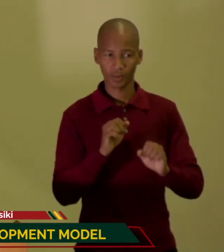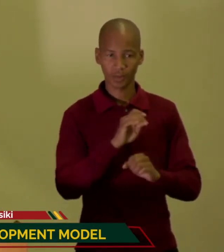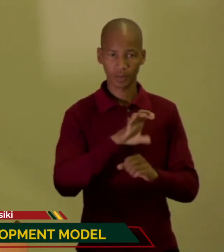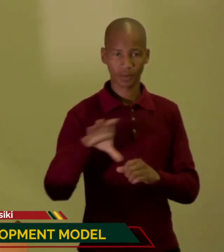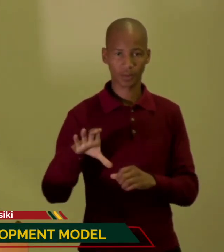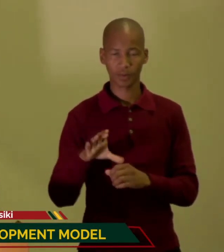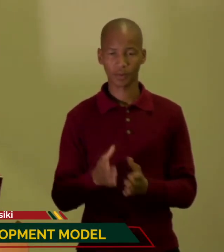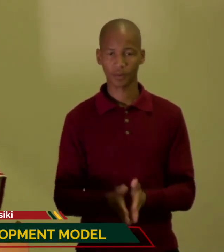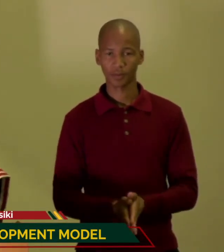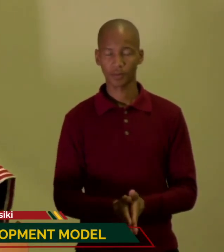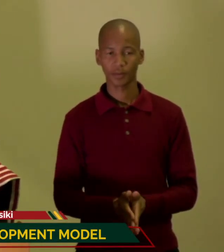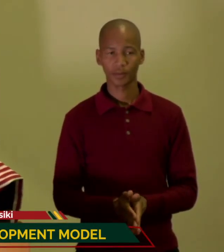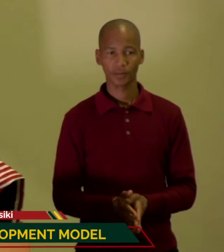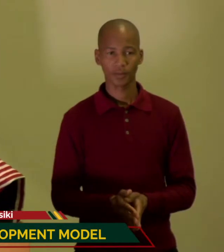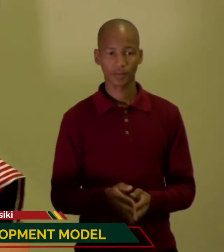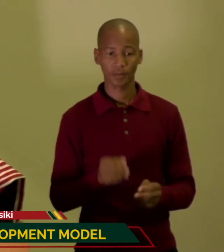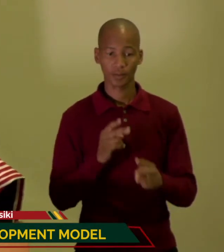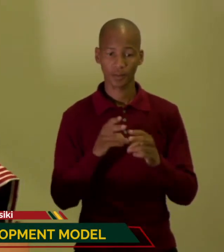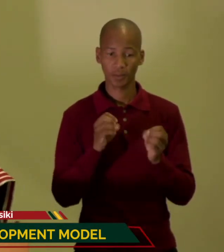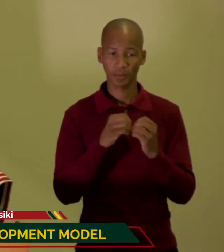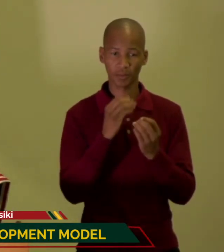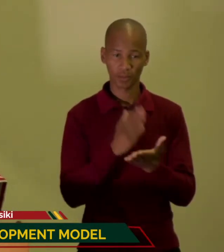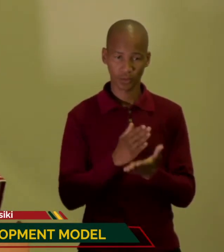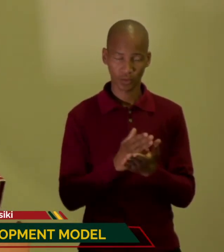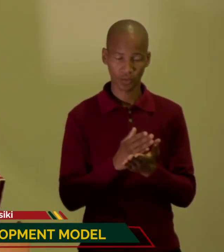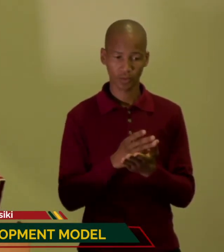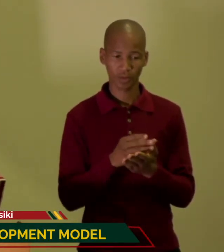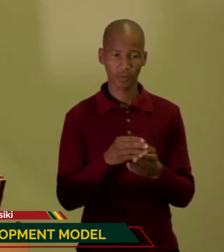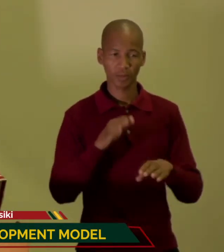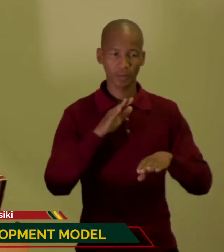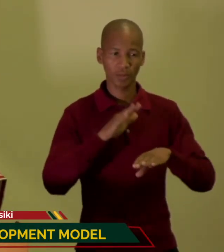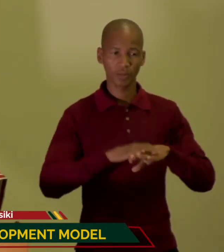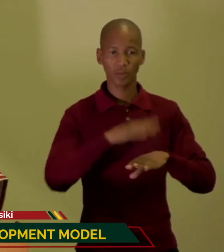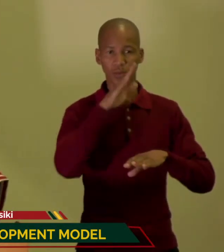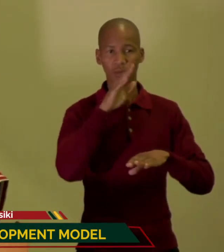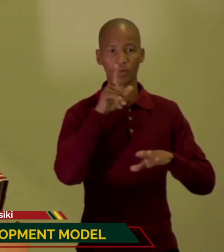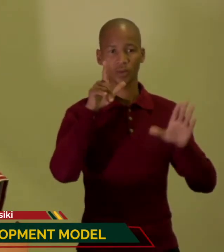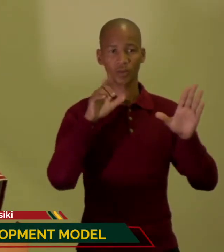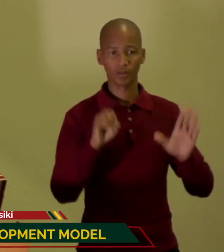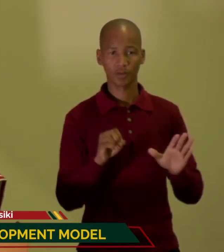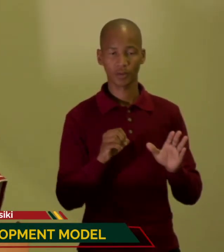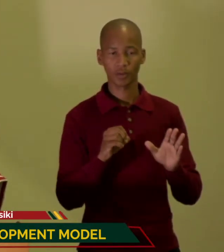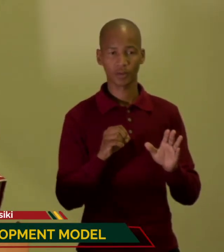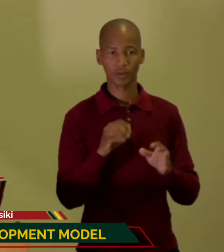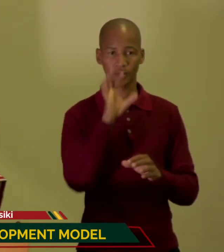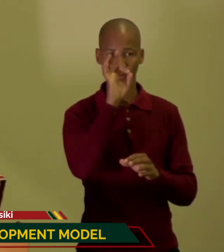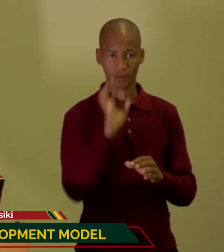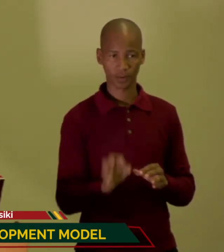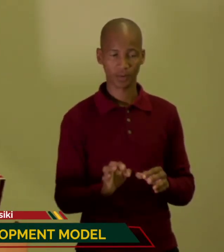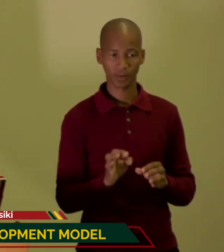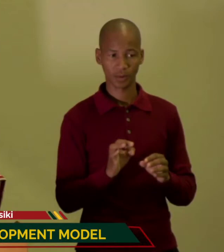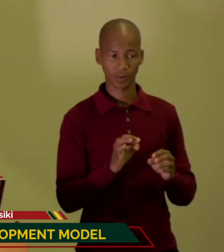Cape. Also to ensure that more than 70% of the businesses,